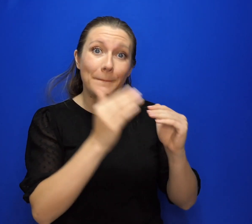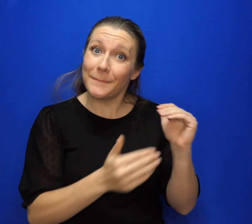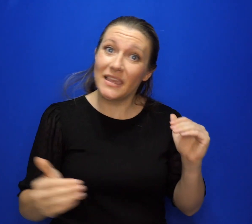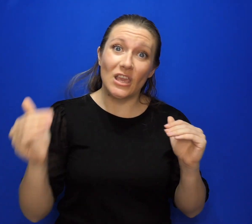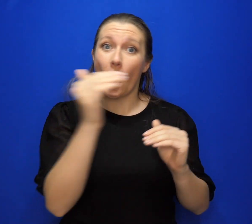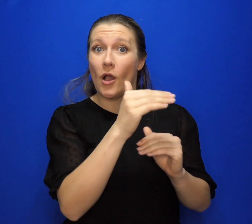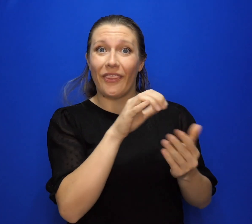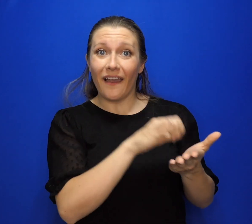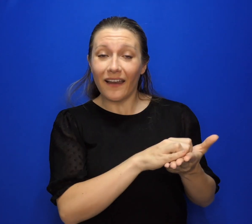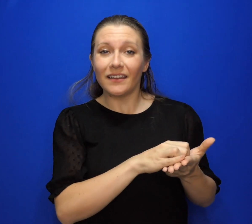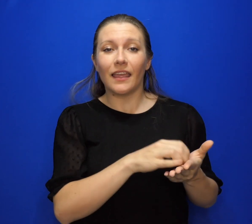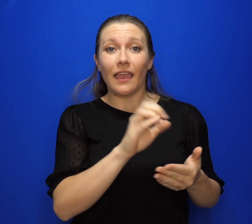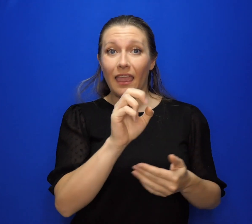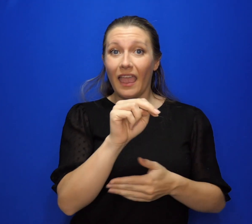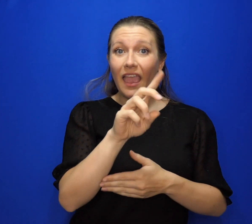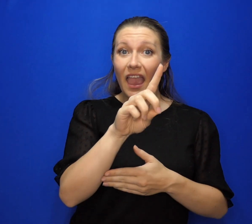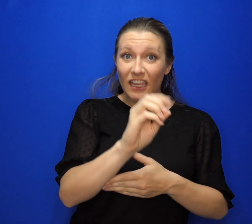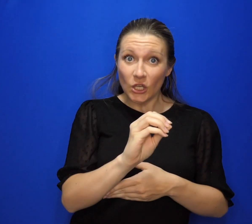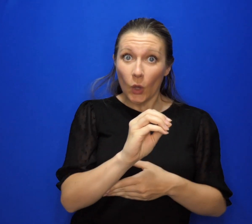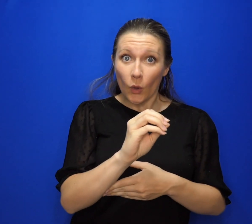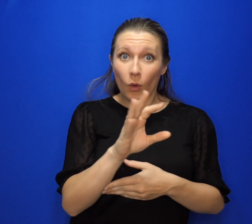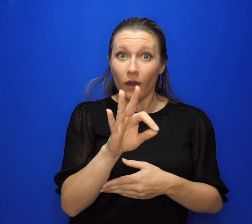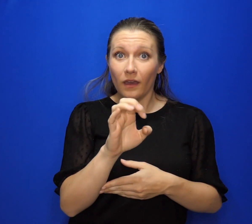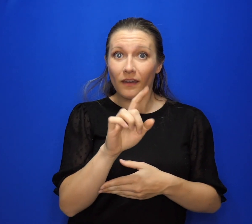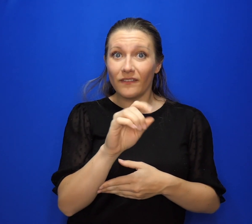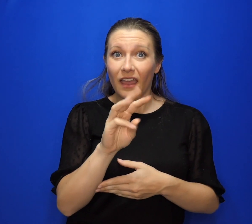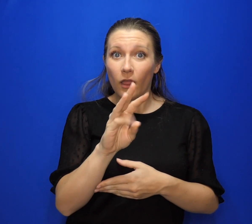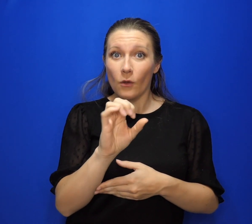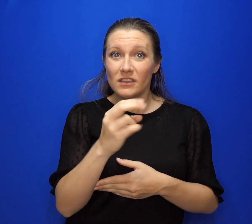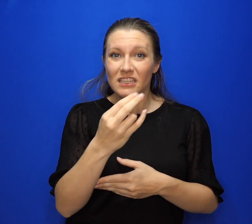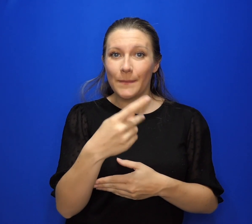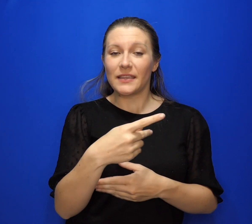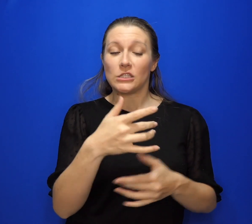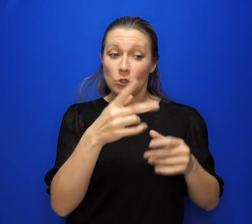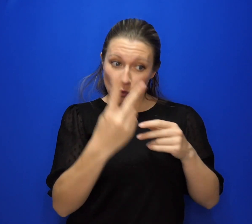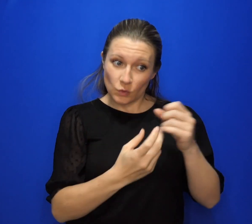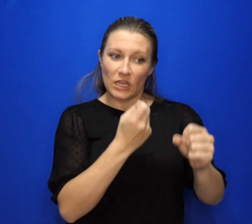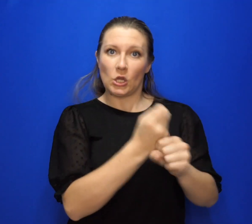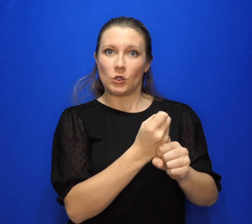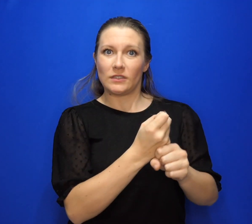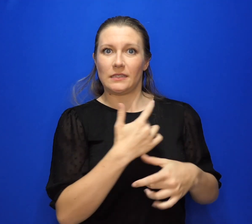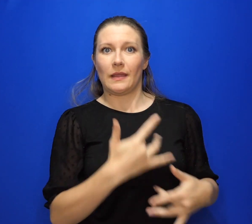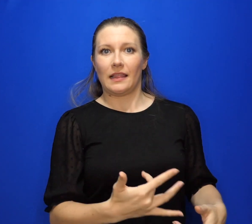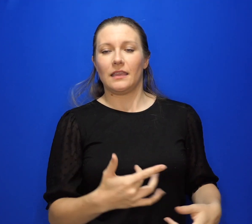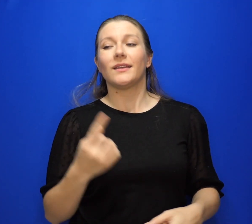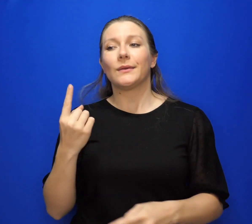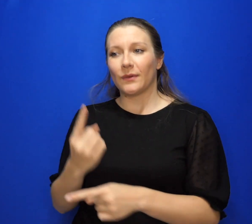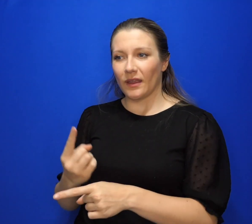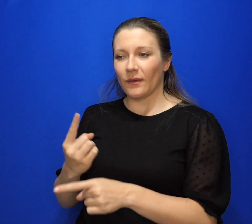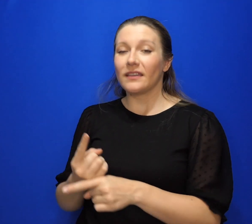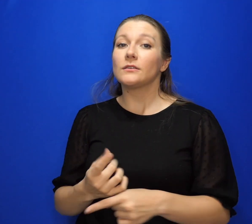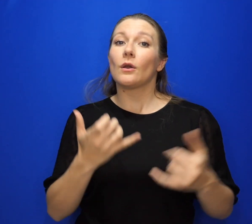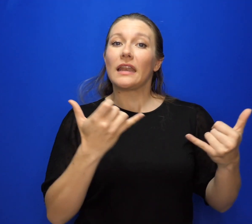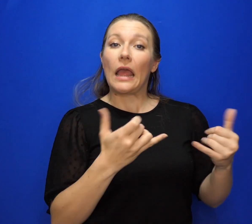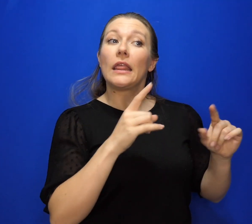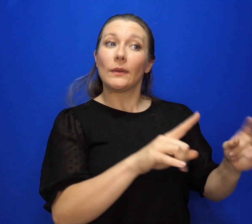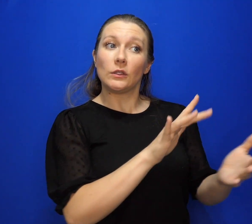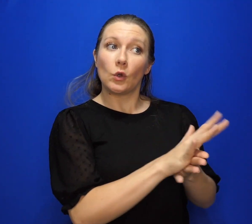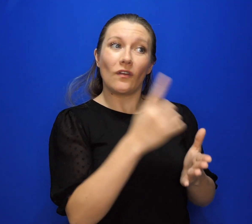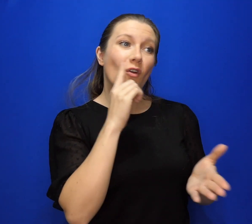endocrine fellowship it's 2 years typically. Right. So not have they gone to school to be a doctor. Now they've gone to school to specialize in